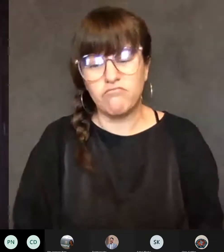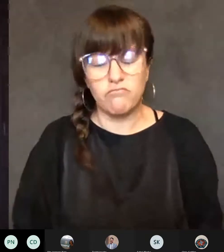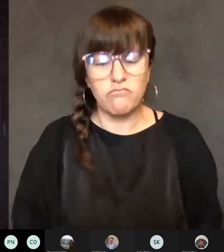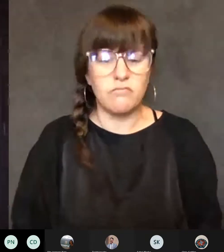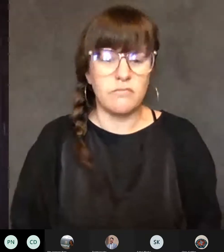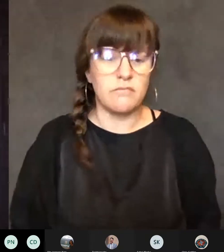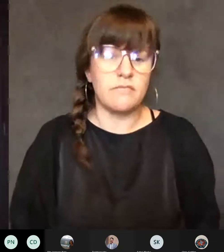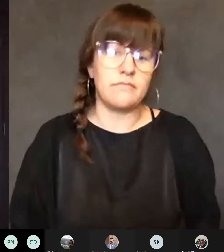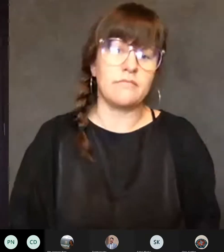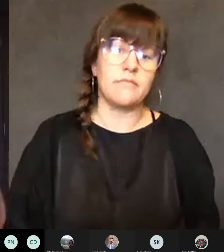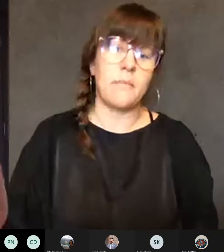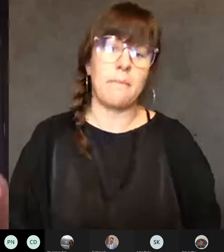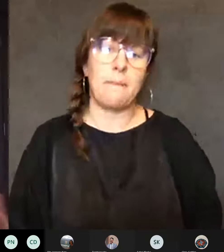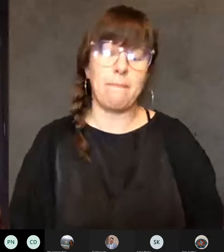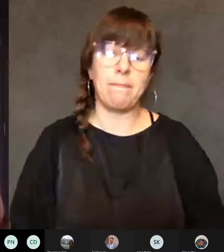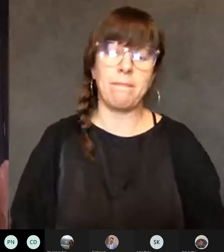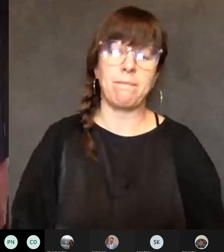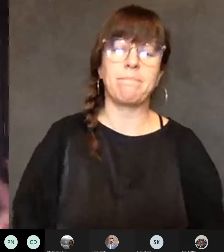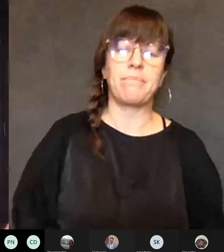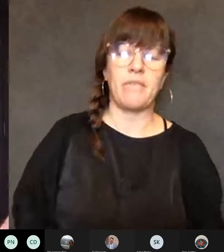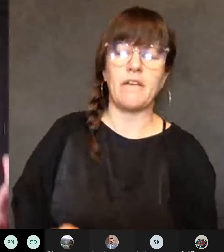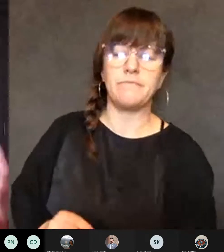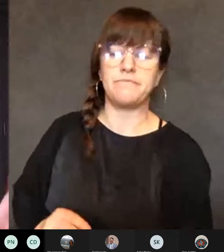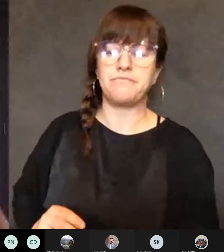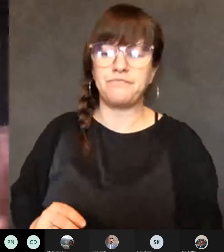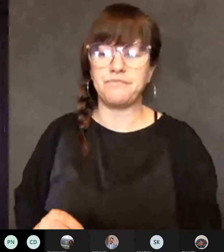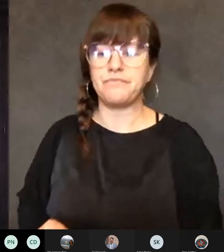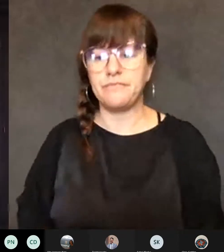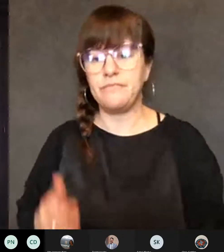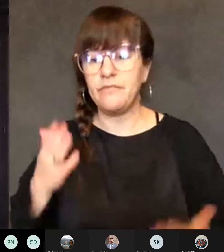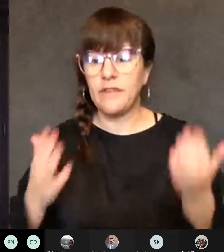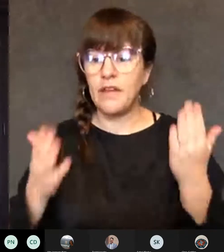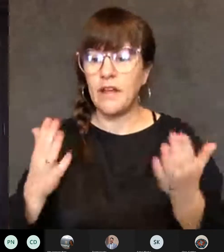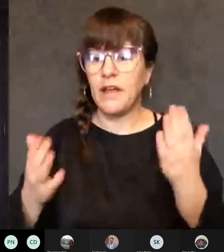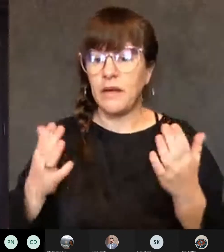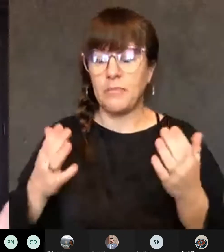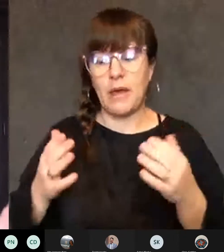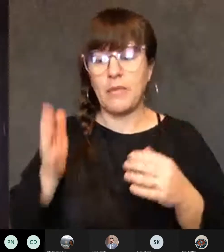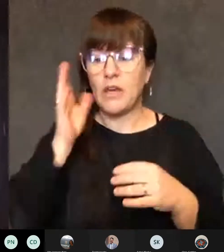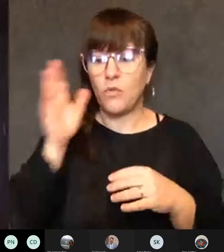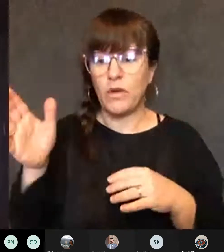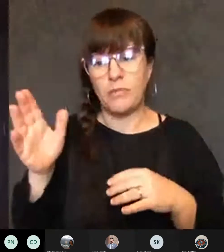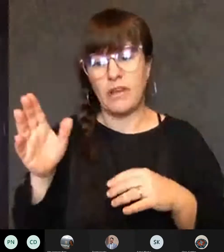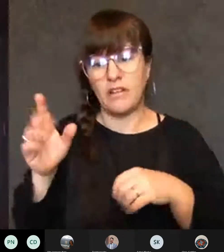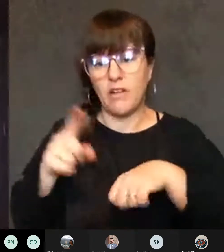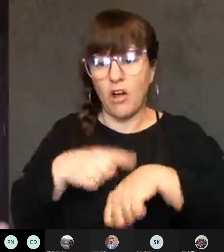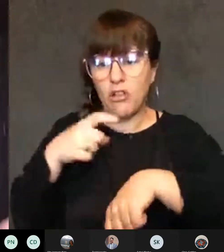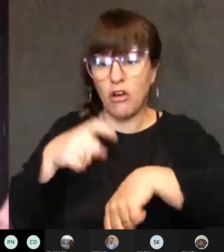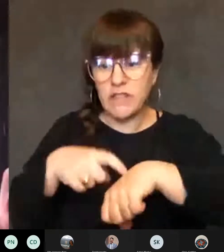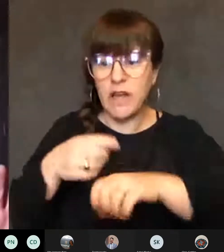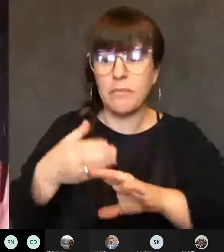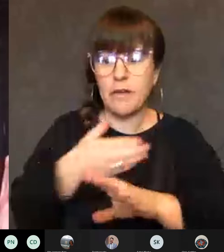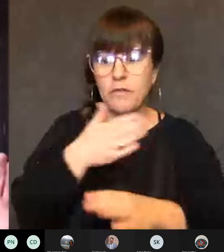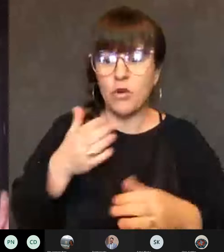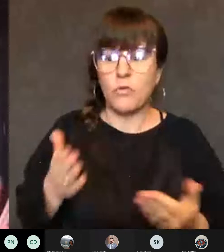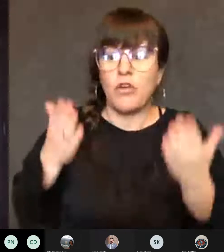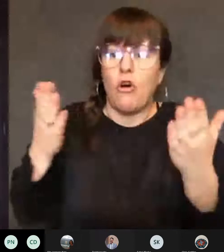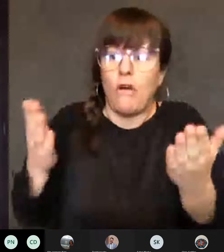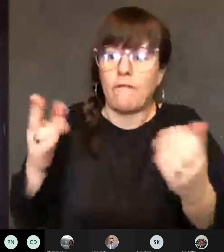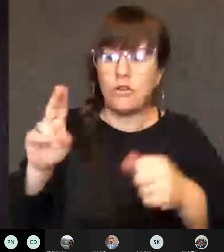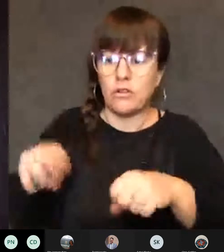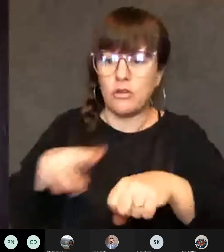us a while before we say offer a normal math class or something like that face-to-face on campus,